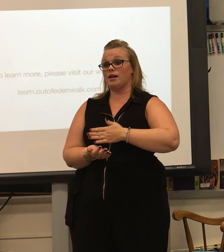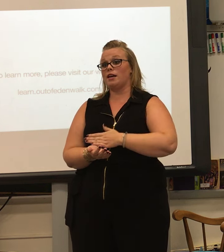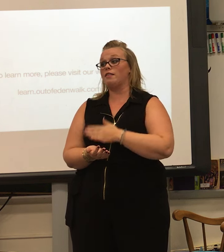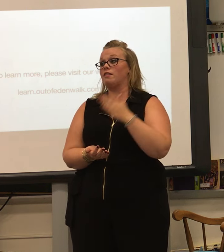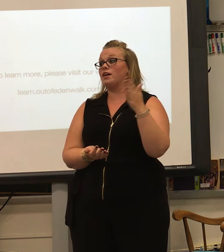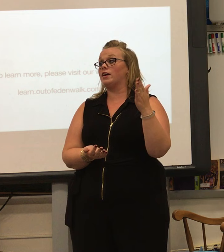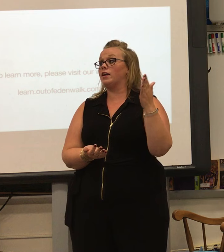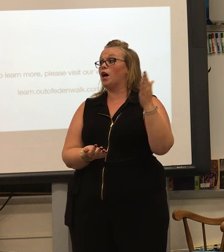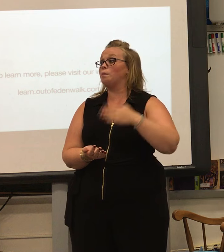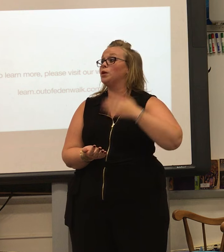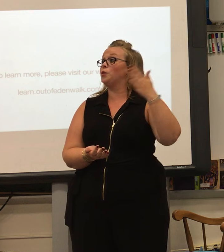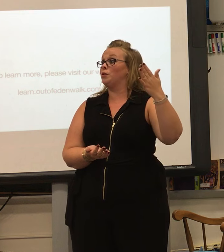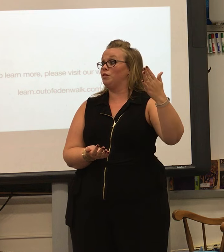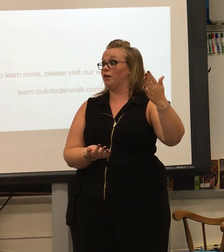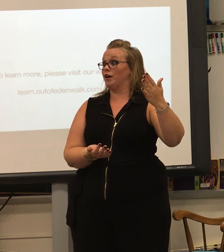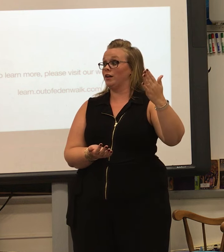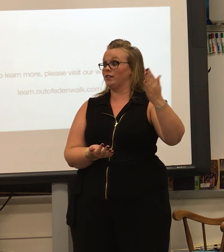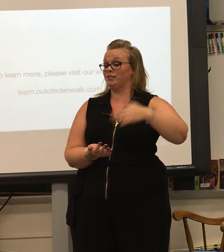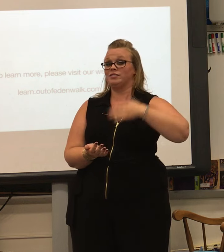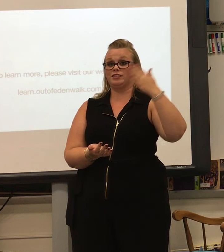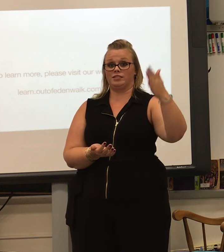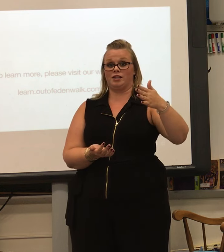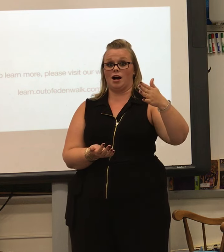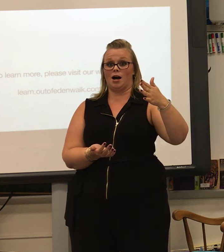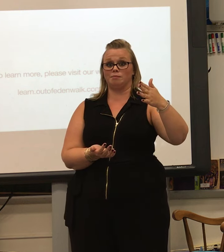own website, and then they can upload their